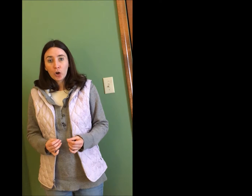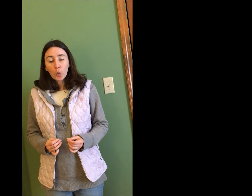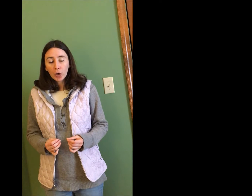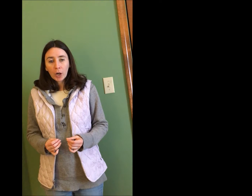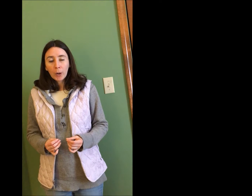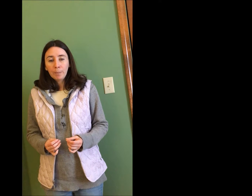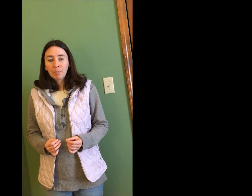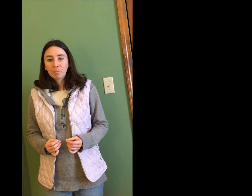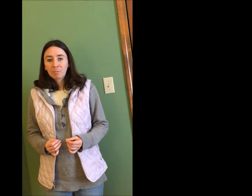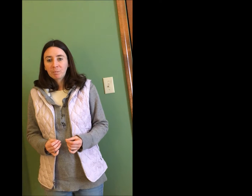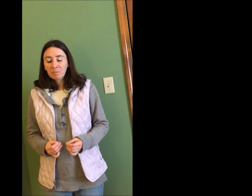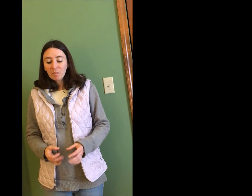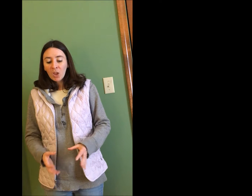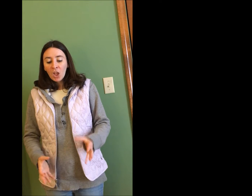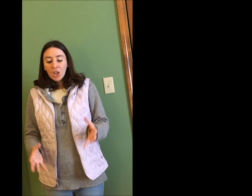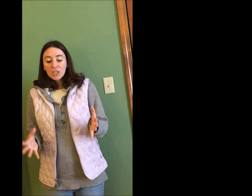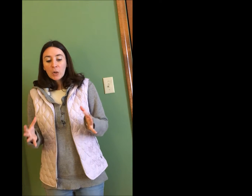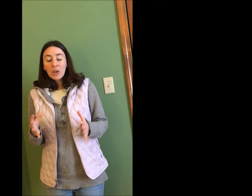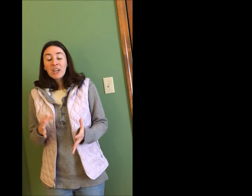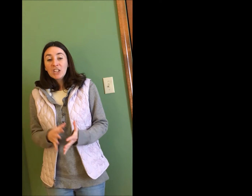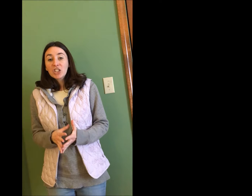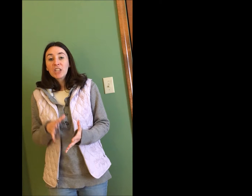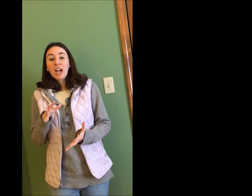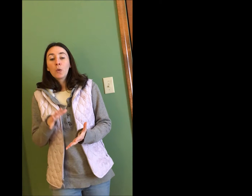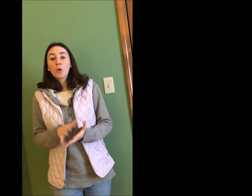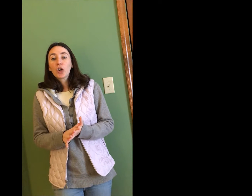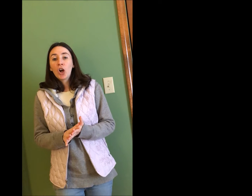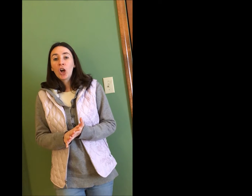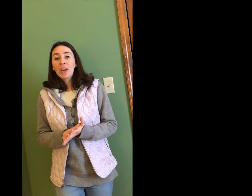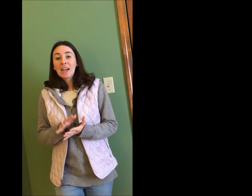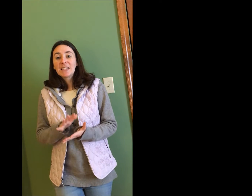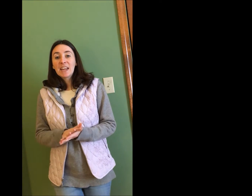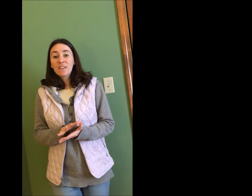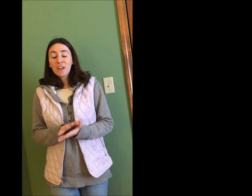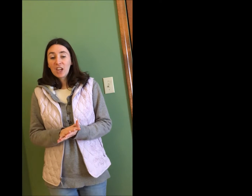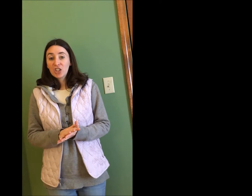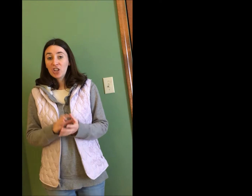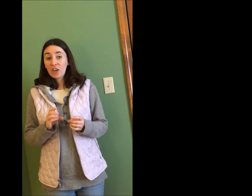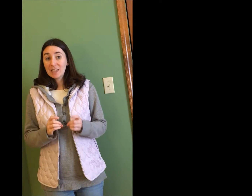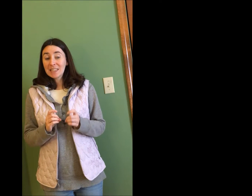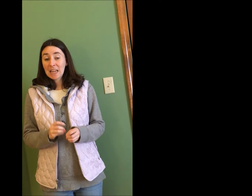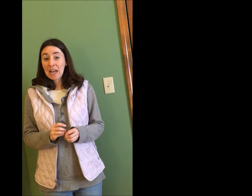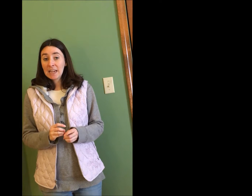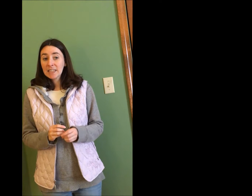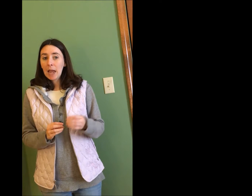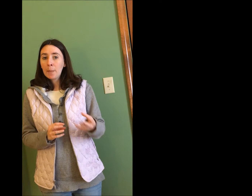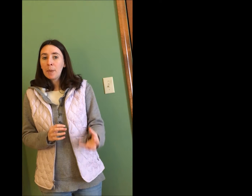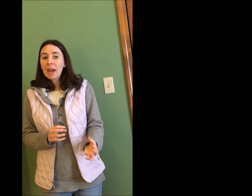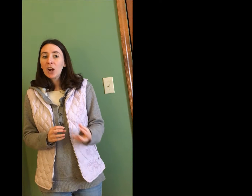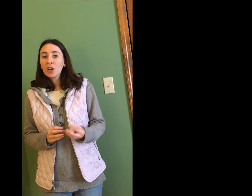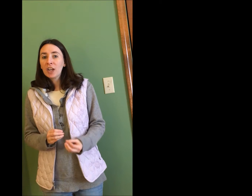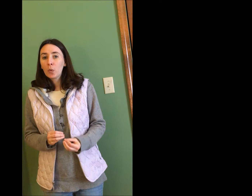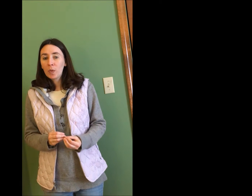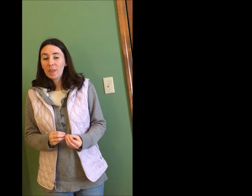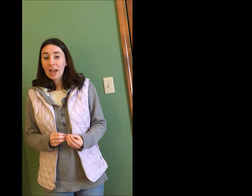are working on. So initially I work on identification of the signs and pairing it with the